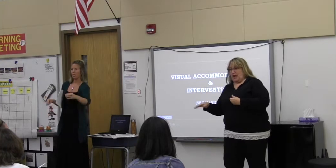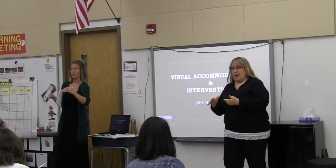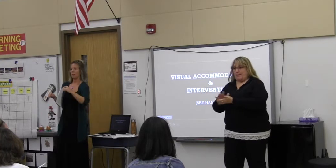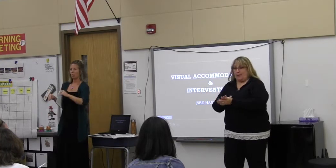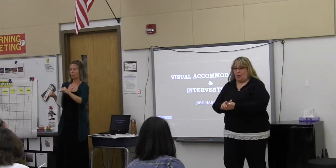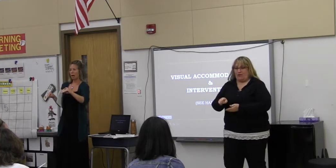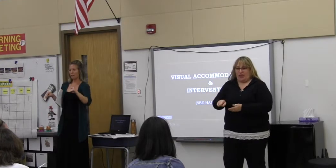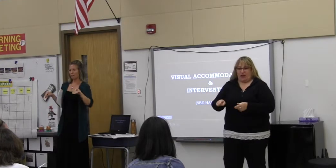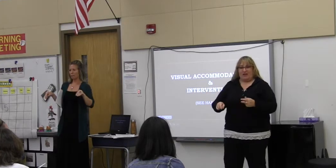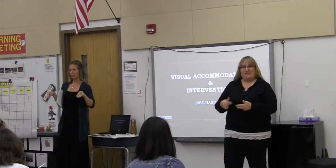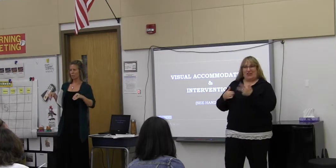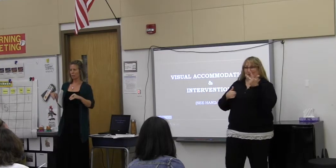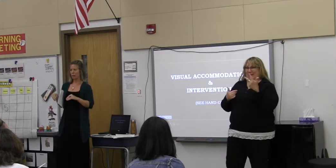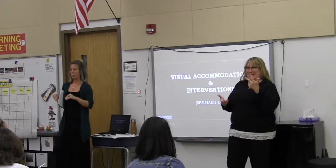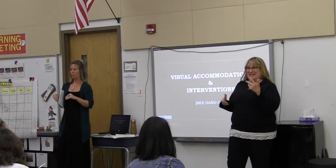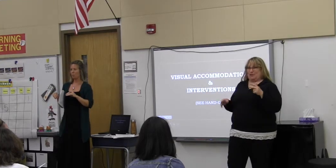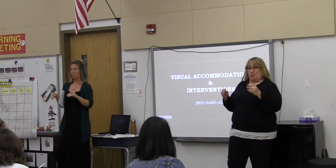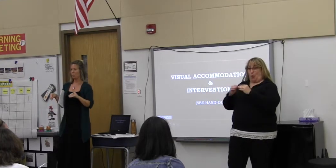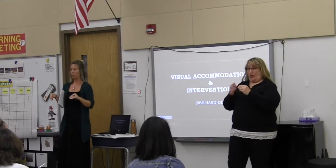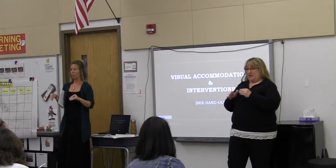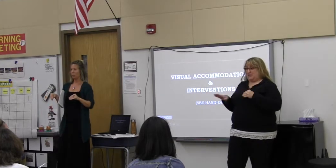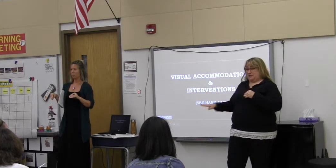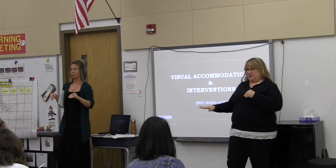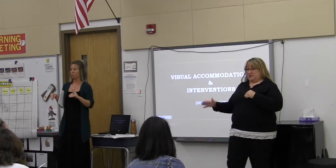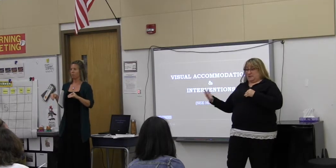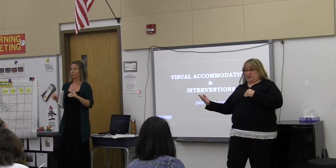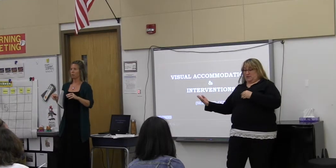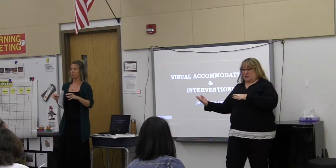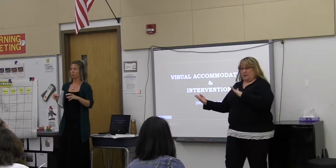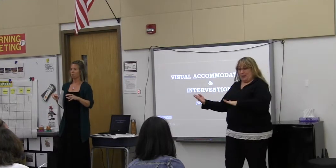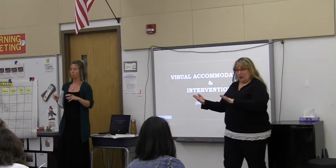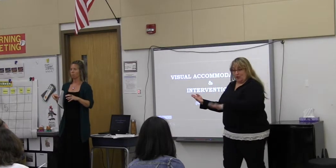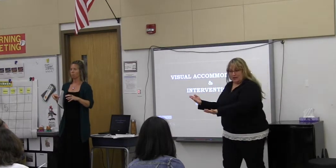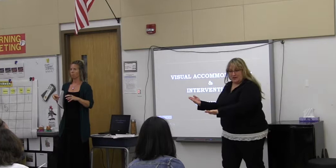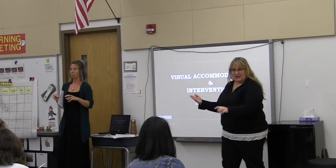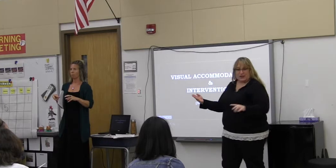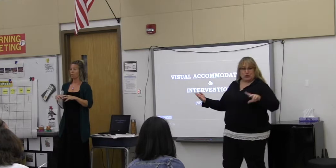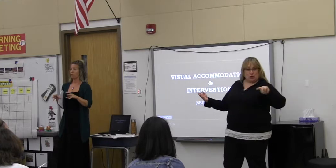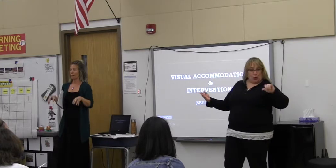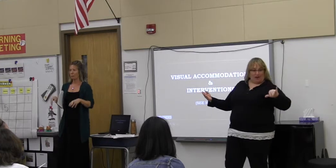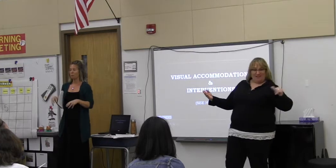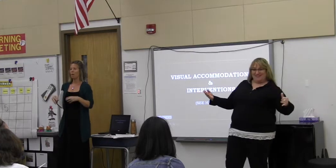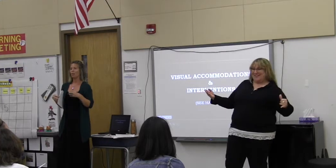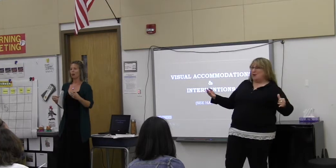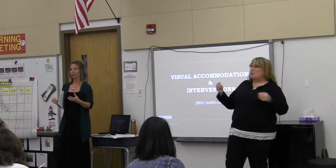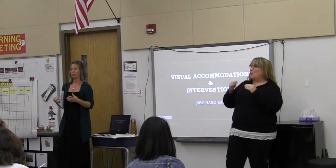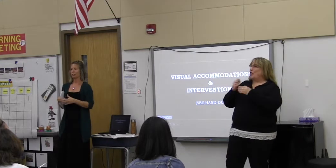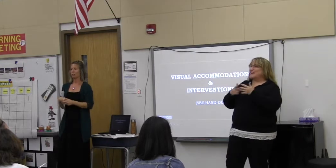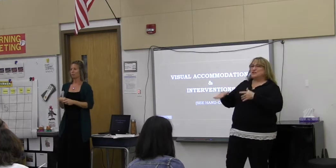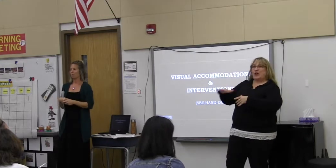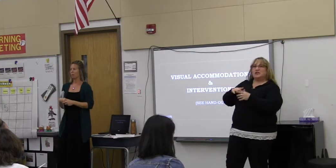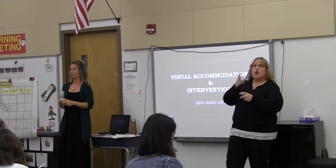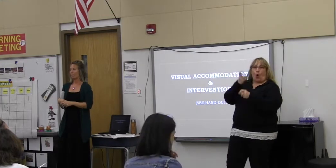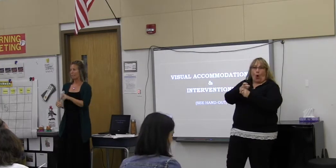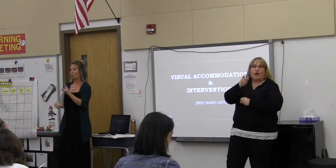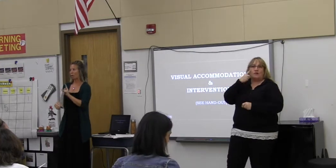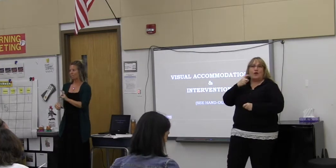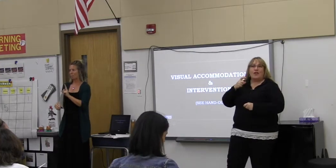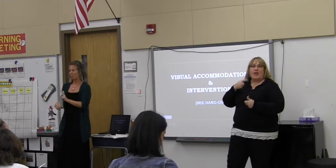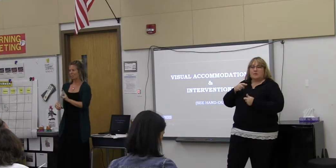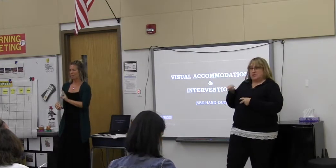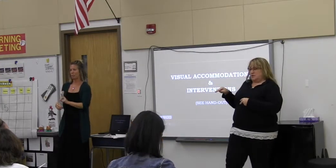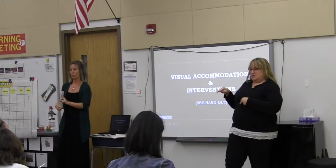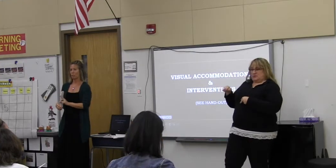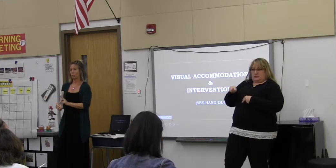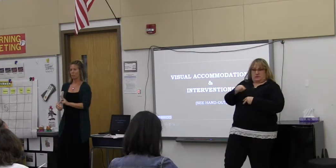here. The more objects that are around them that you want them, that are around them, the harder it's going to be for them to see that